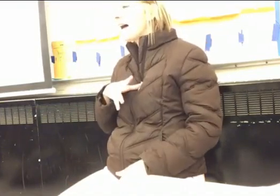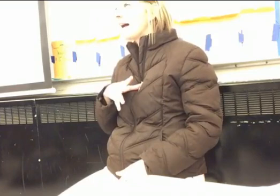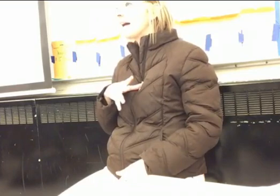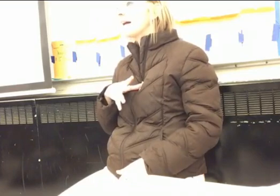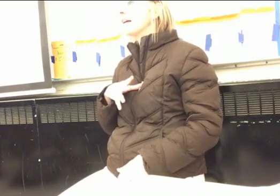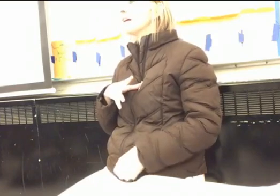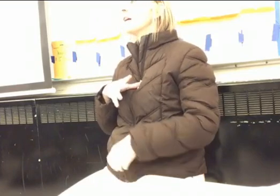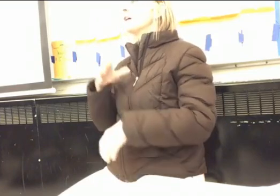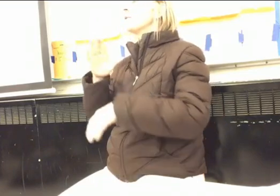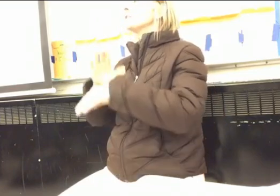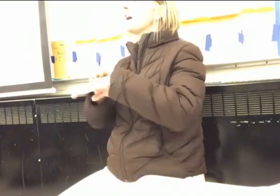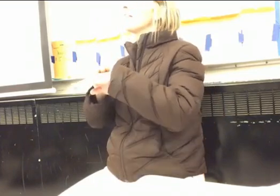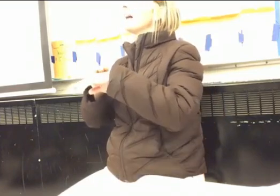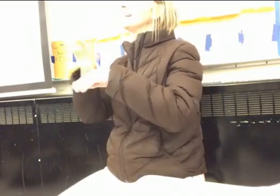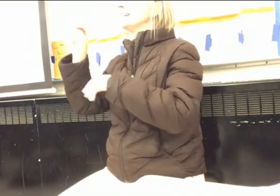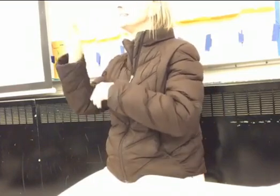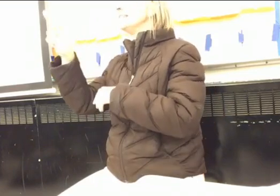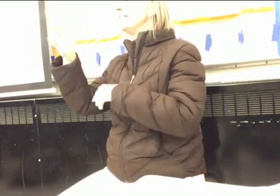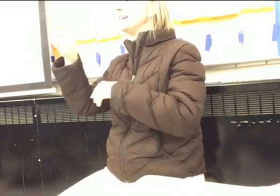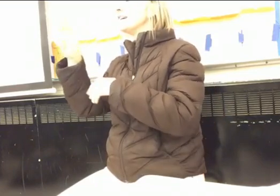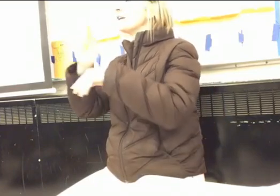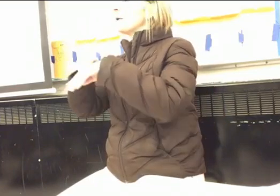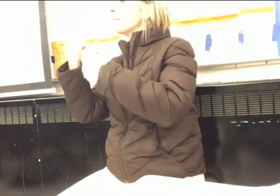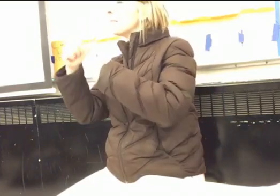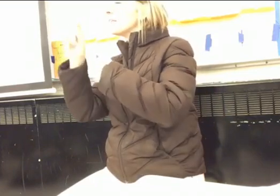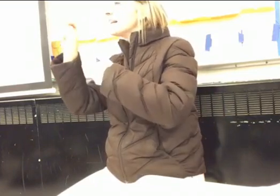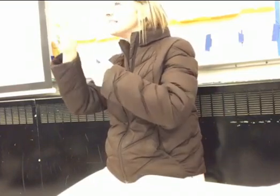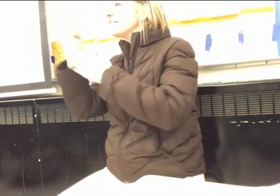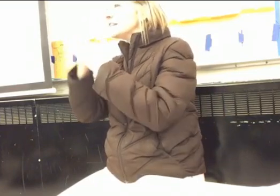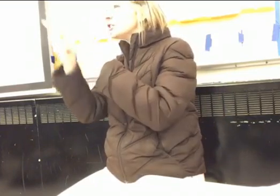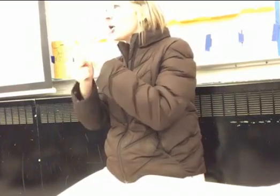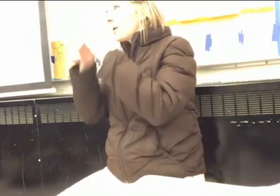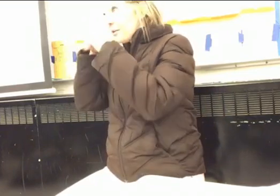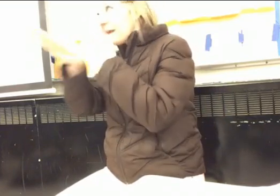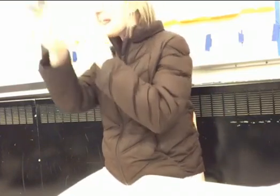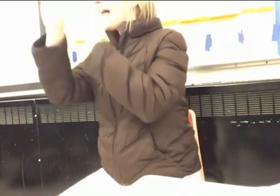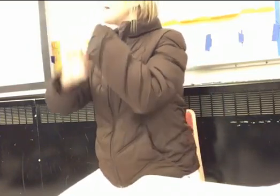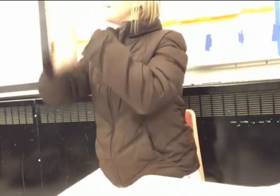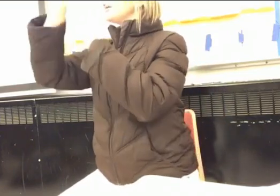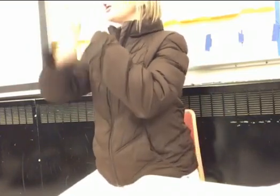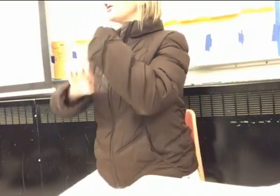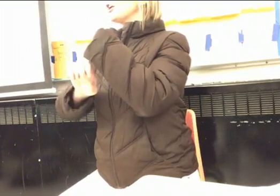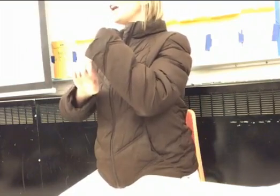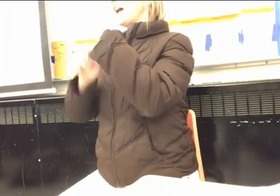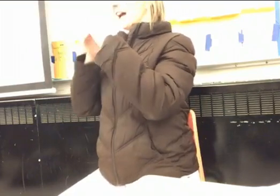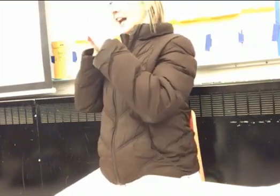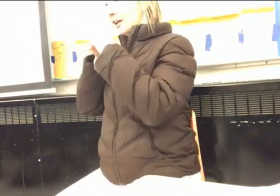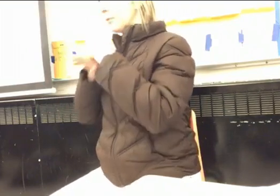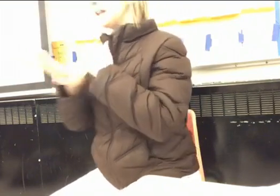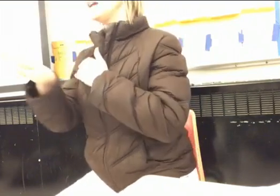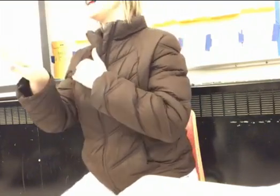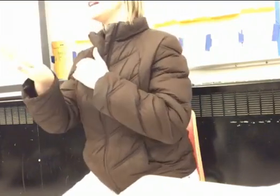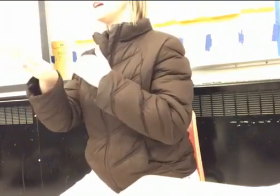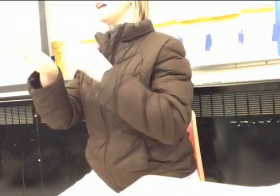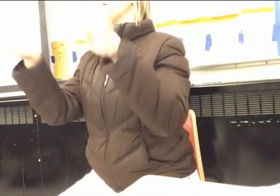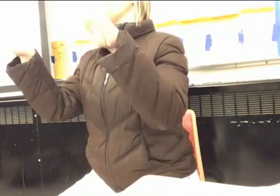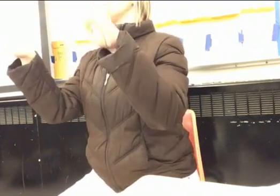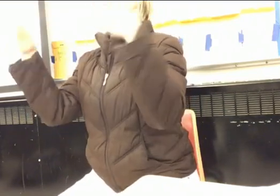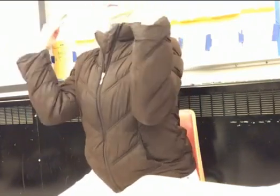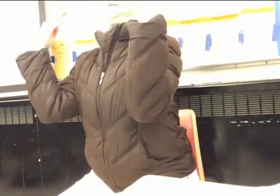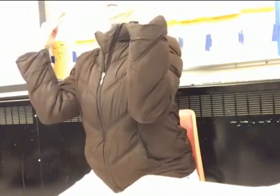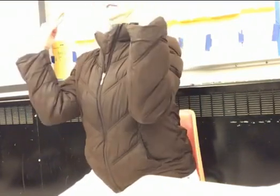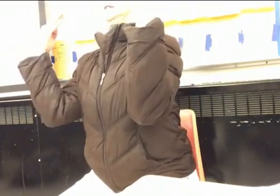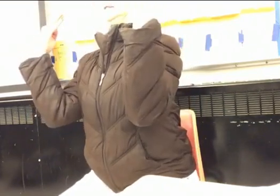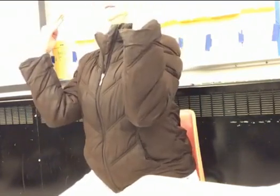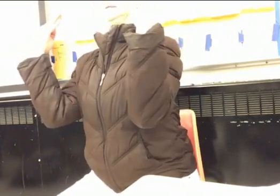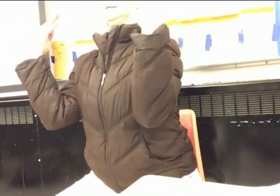a candid camera show, and he went into an elevator. Do you guys remember that show? Yeah. Okay. When he went into the elevator and other people